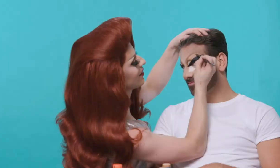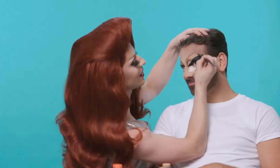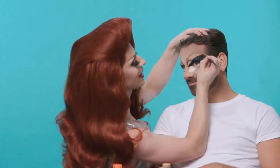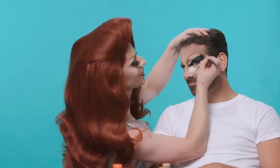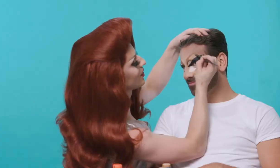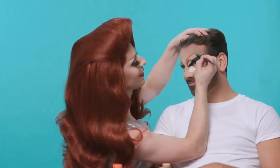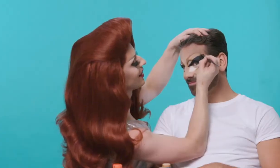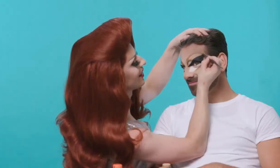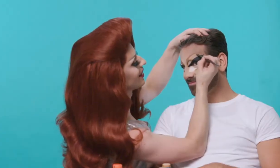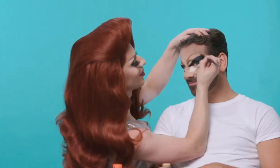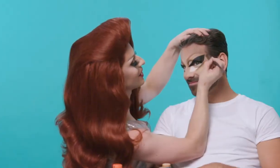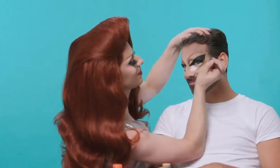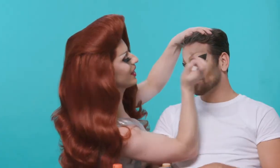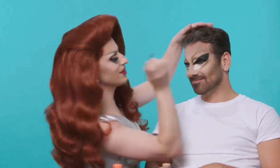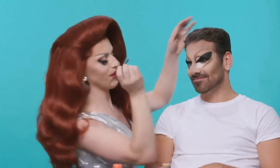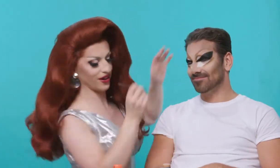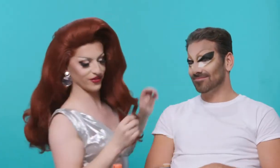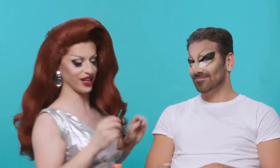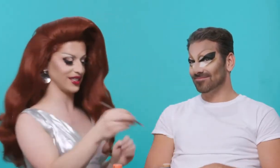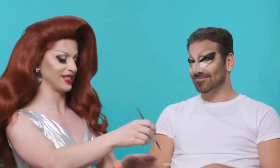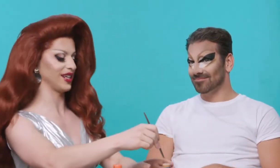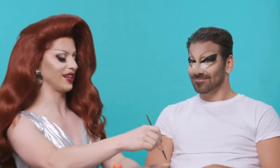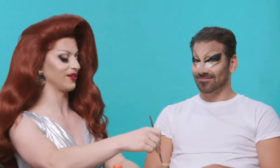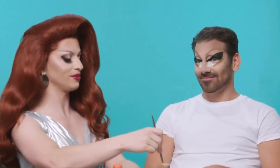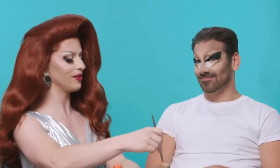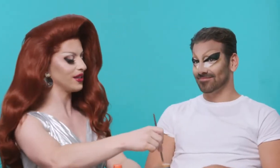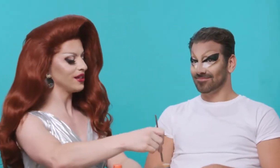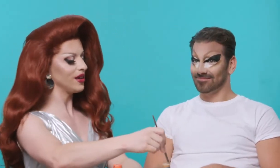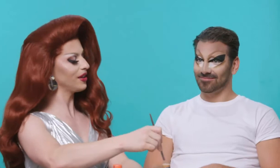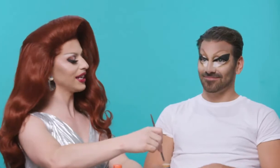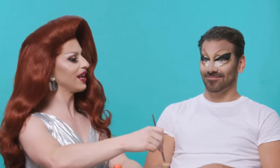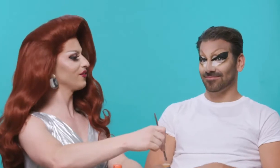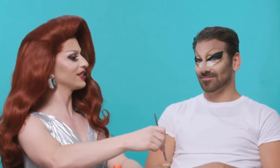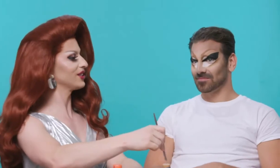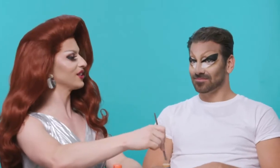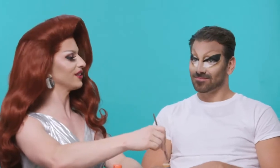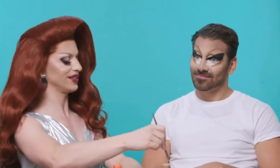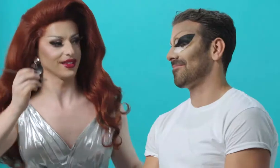have to be sexual. But some nice modern phrases in sign language. Maybe like Netflix and chill.